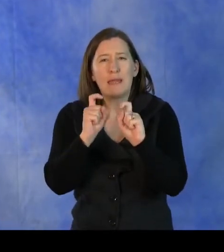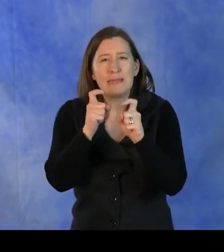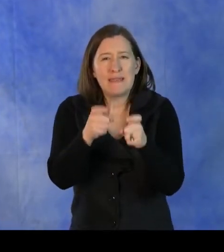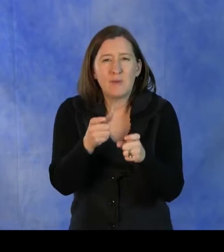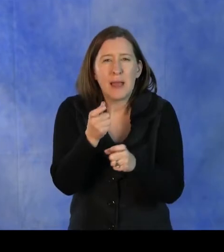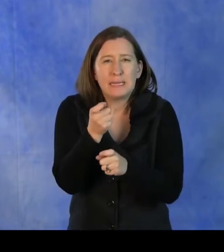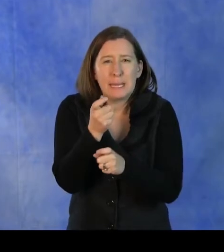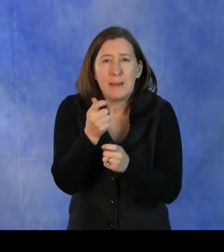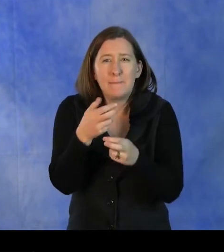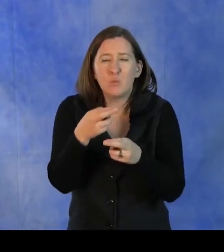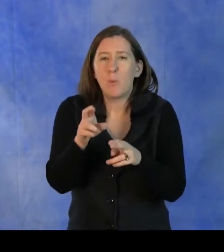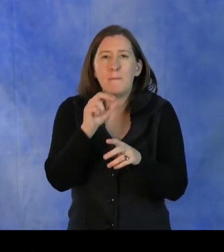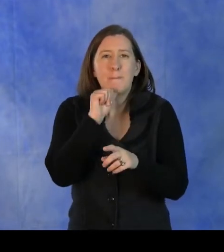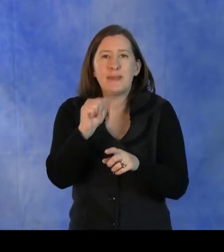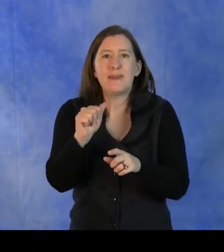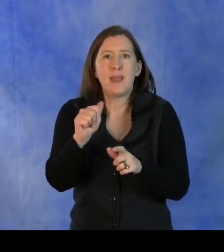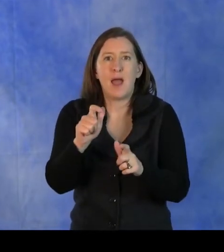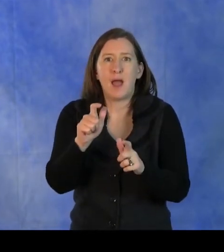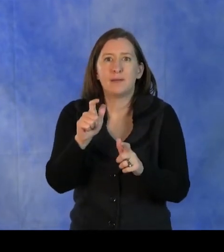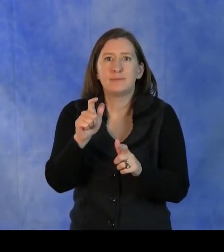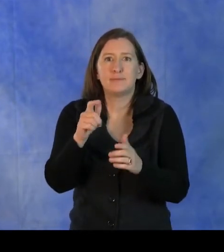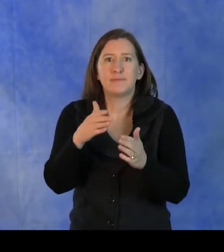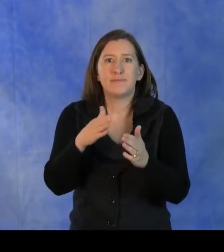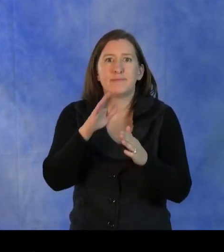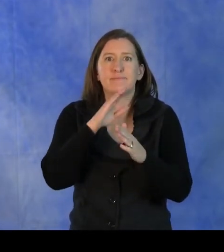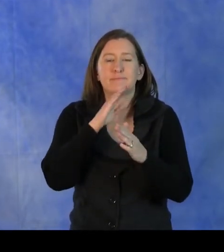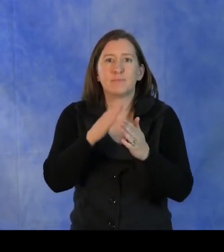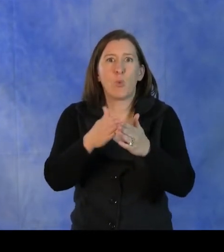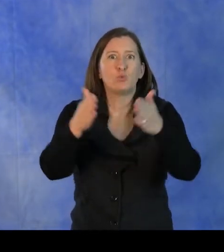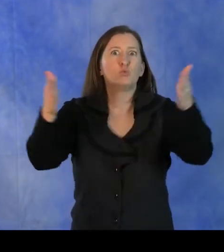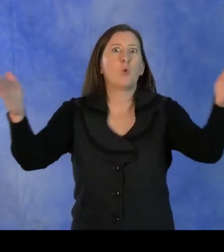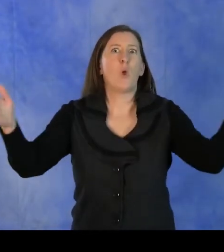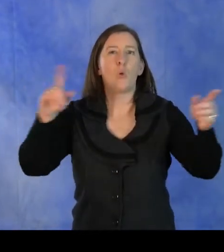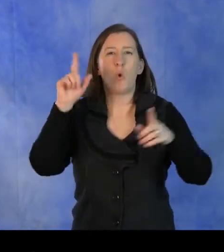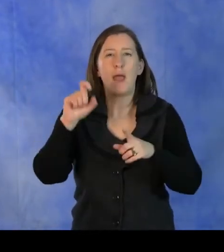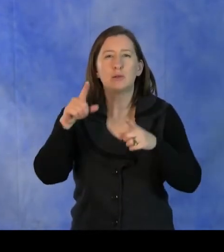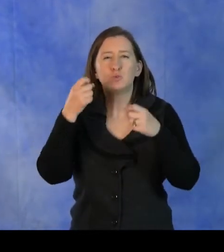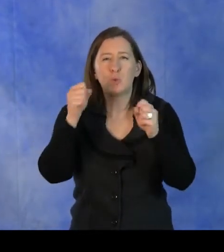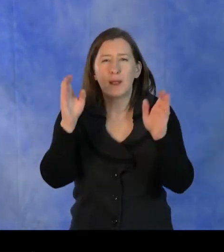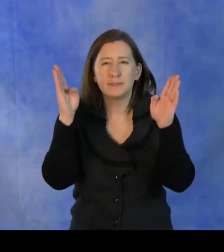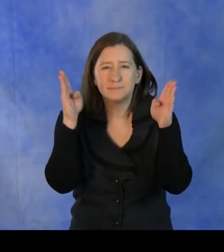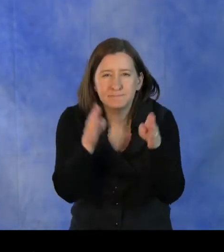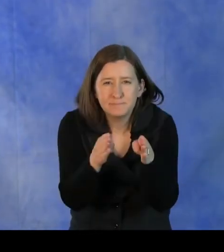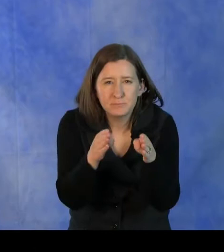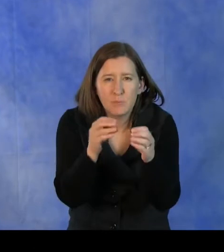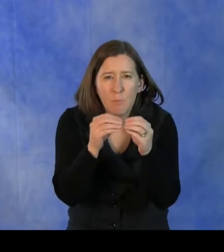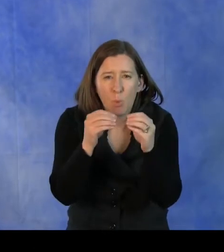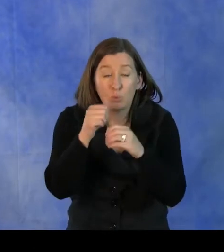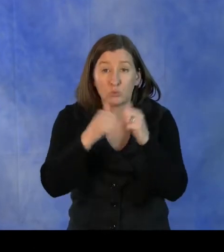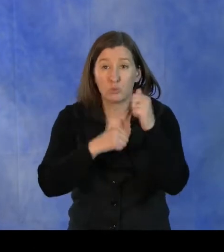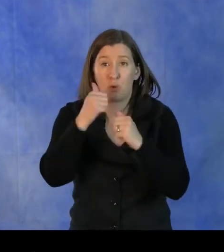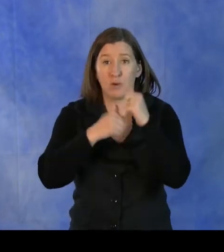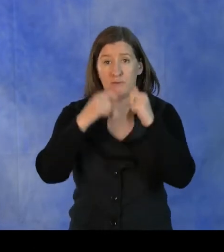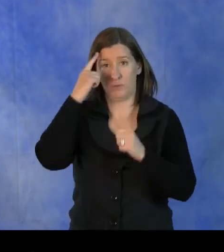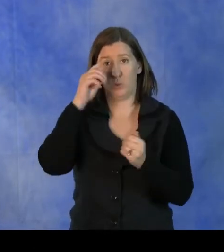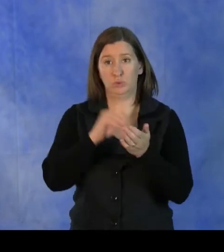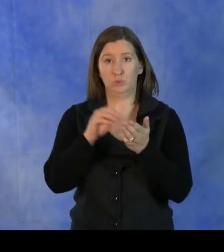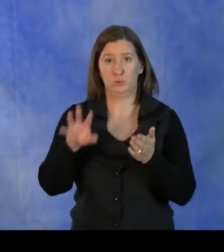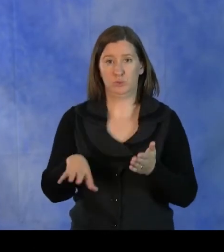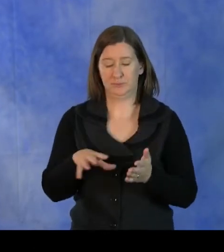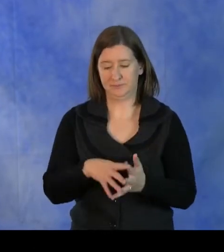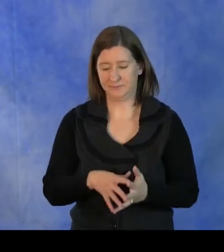no questions. So you don't want to have it so open-ended